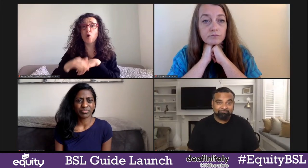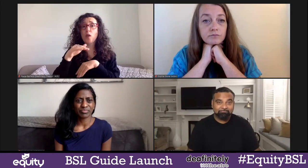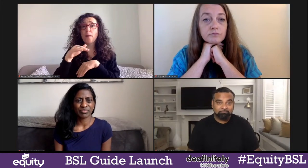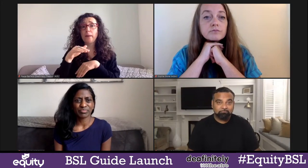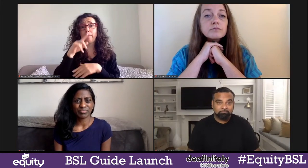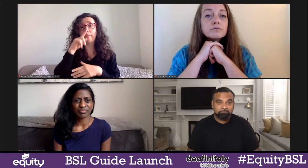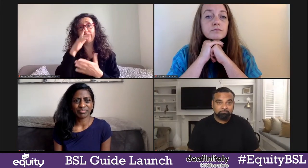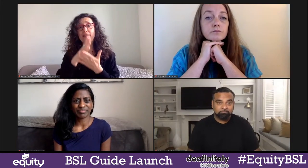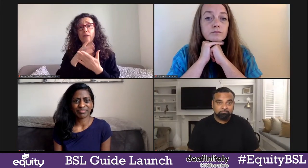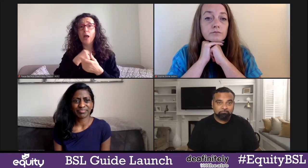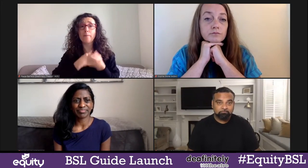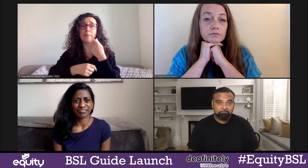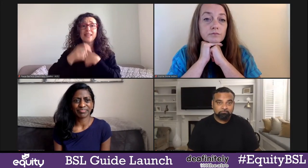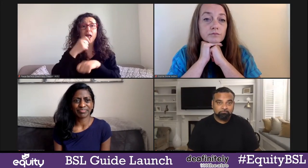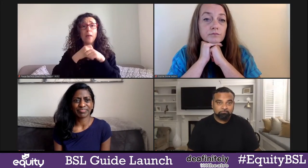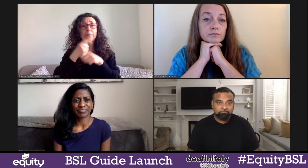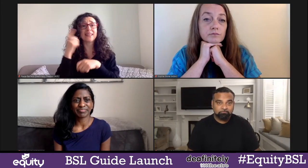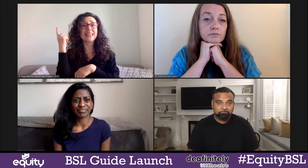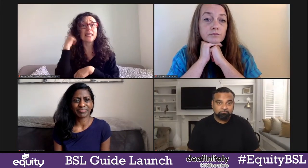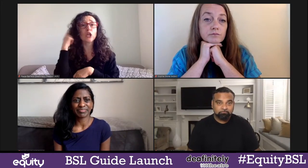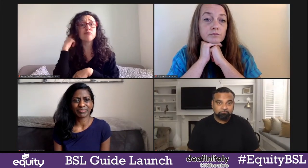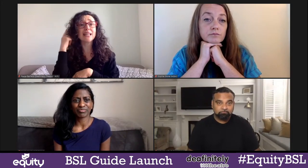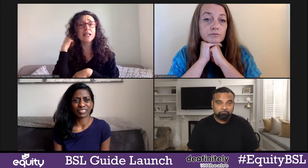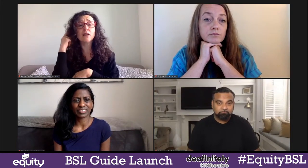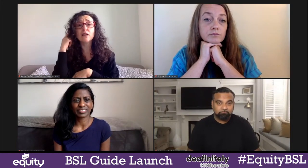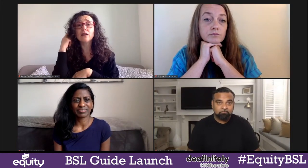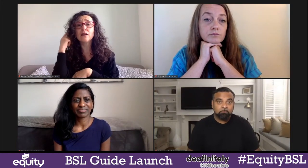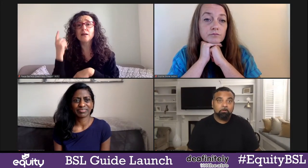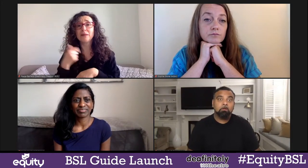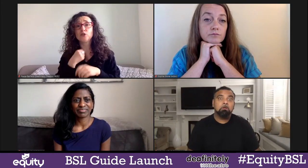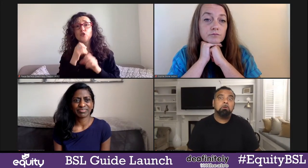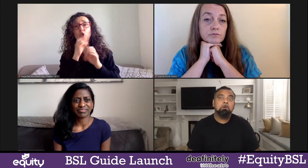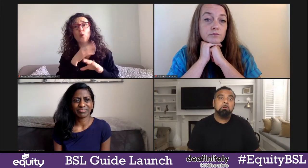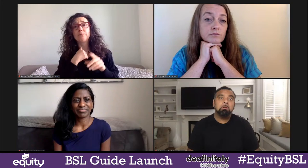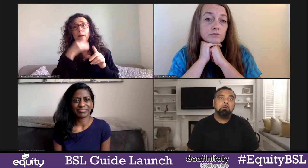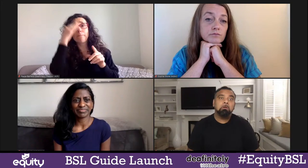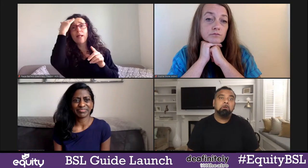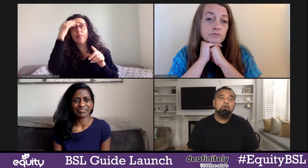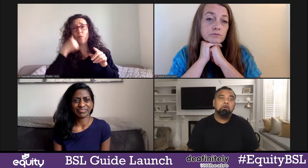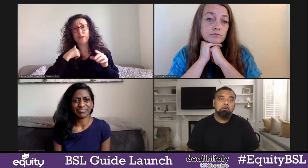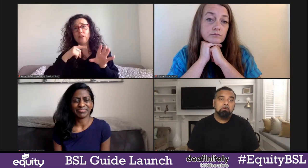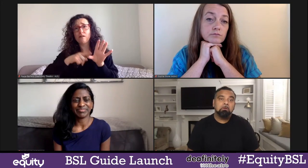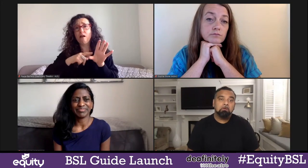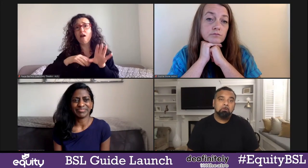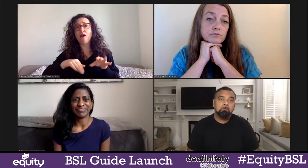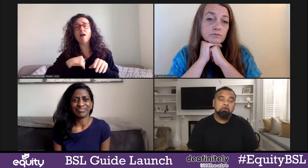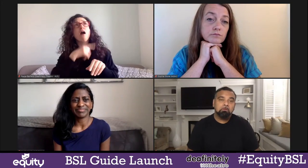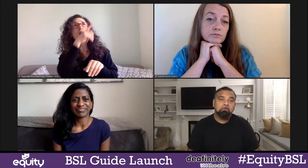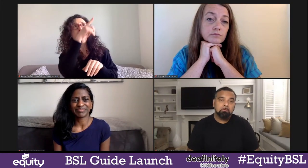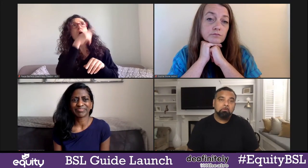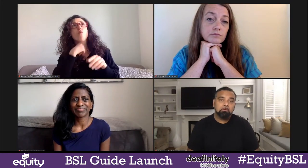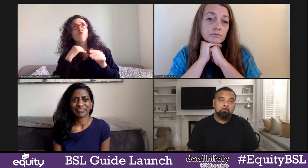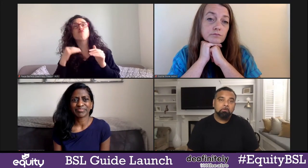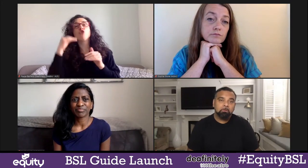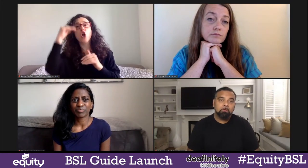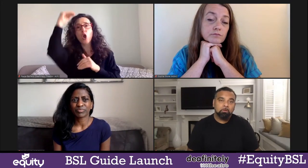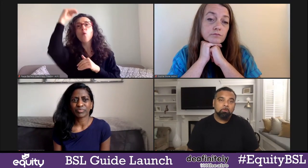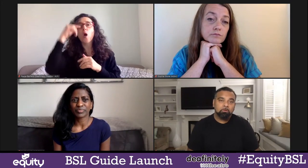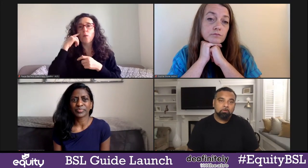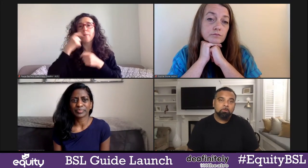young people. I grew up believing that I would become an adult, a hearing adult when I turned 16. Because,